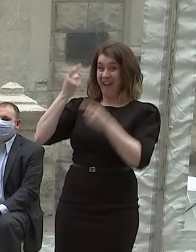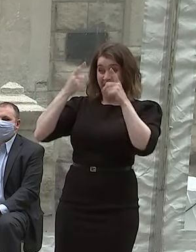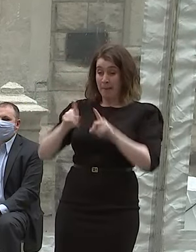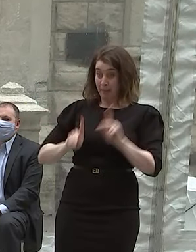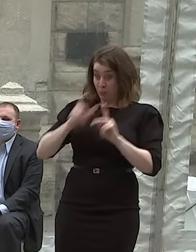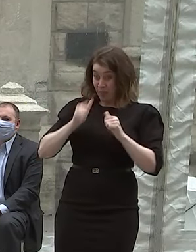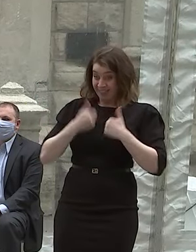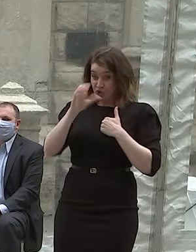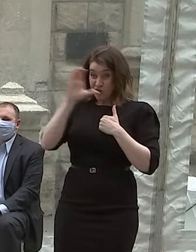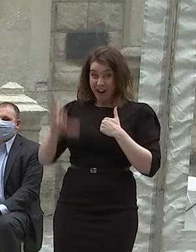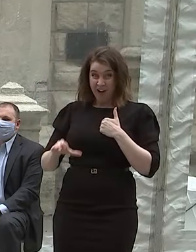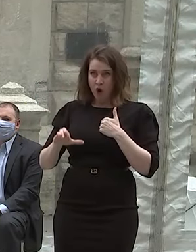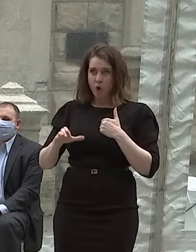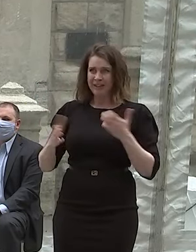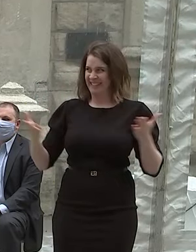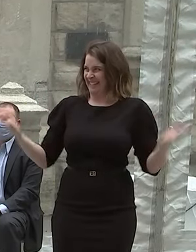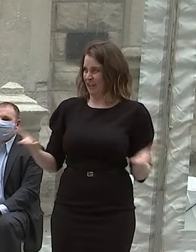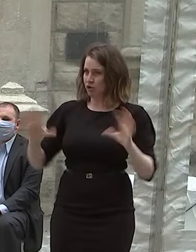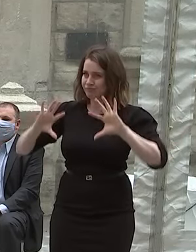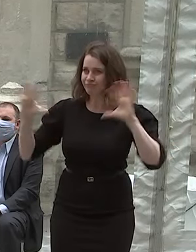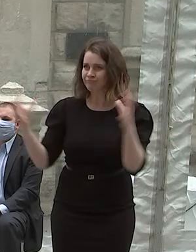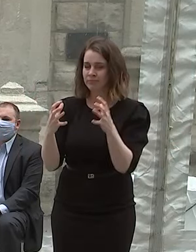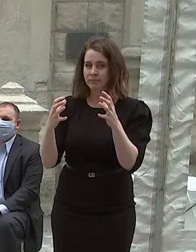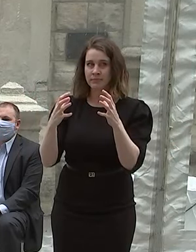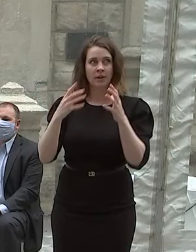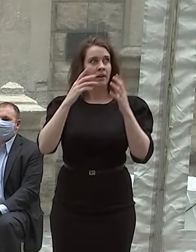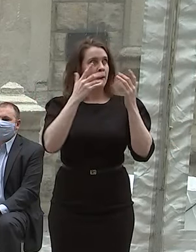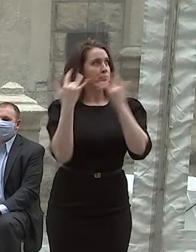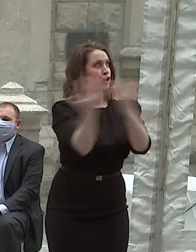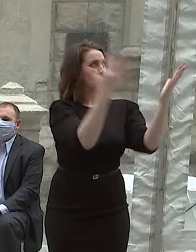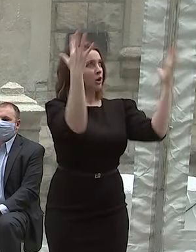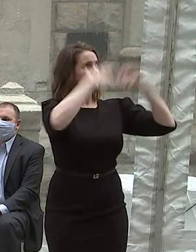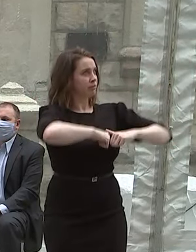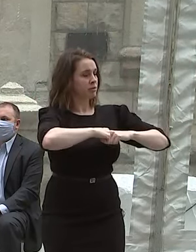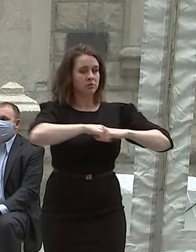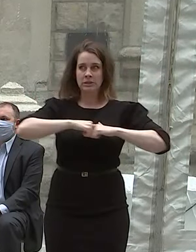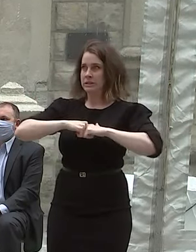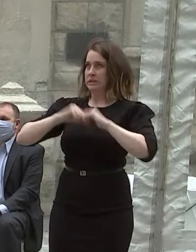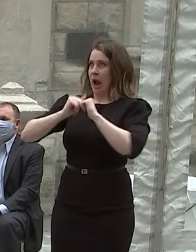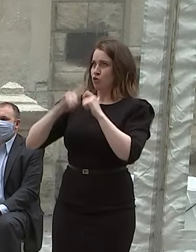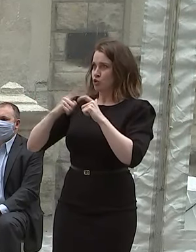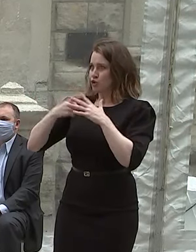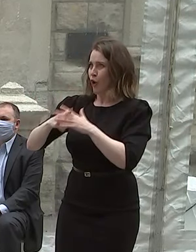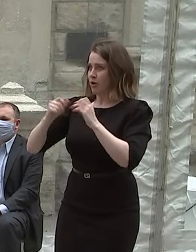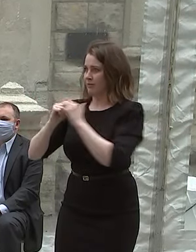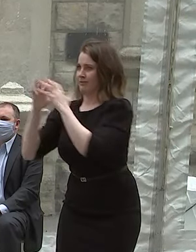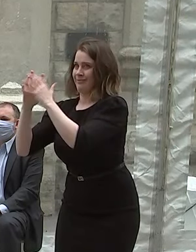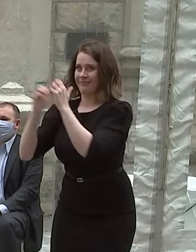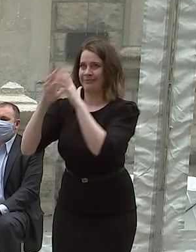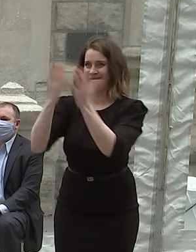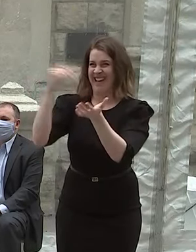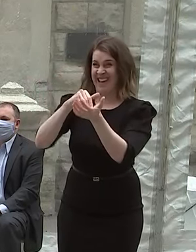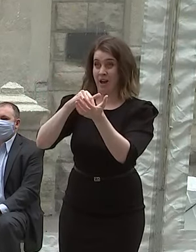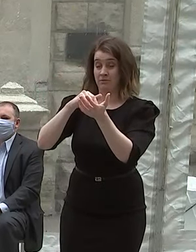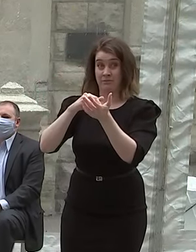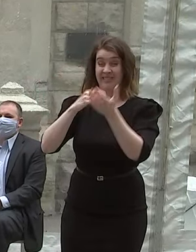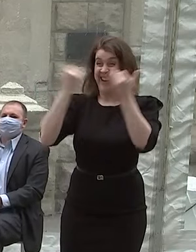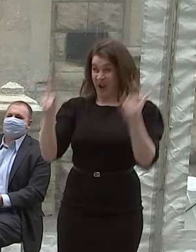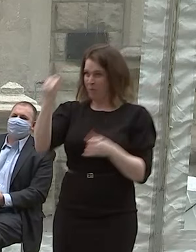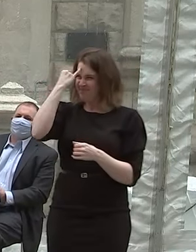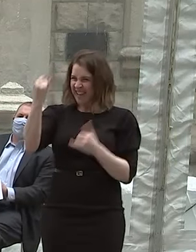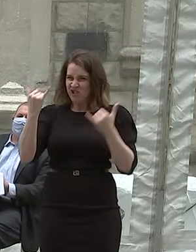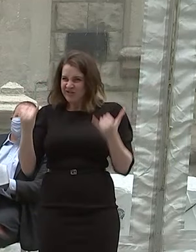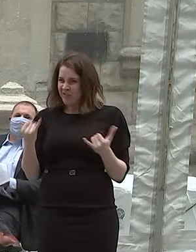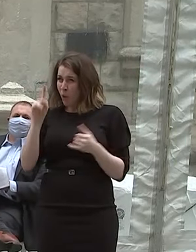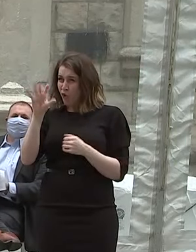this very place and began their journey forward. And it is us now, a century and a half later, meeting